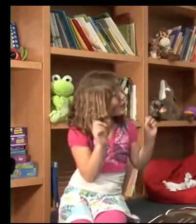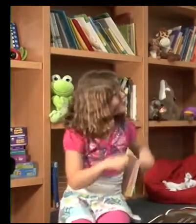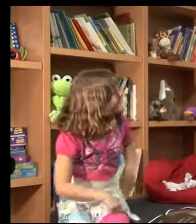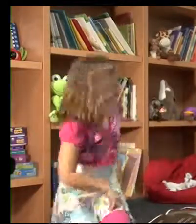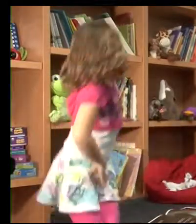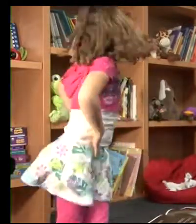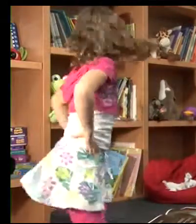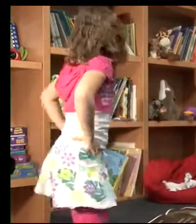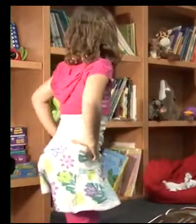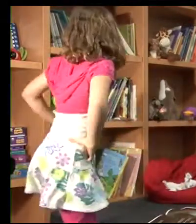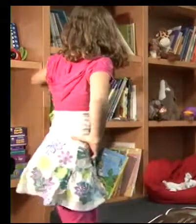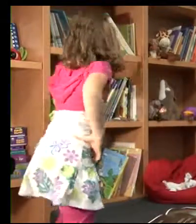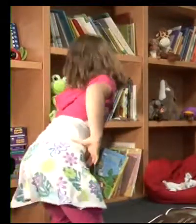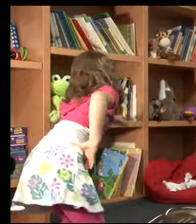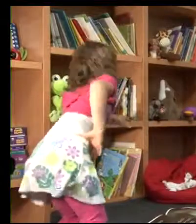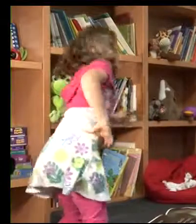Where's the crab?